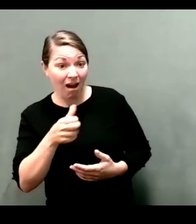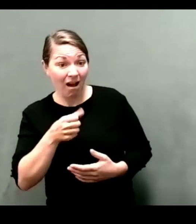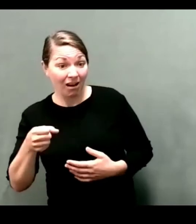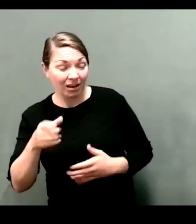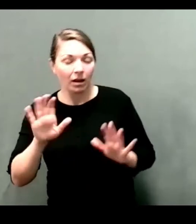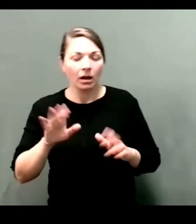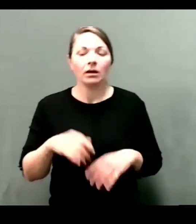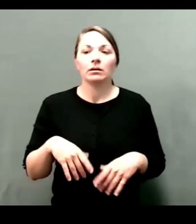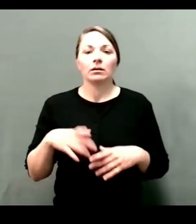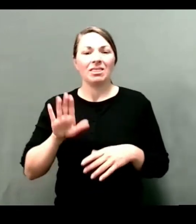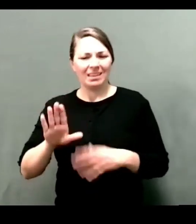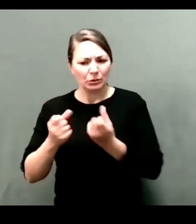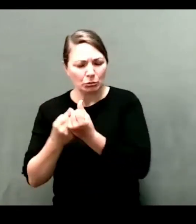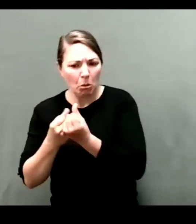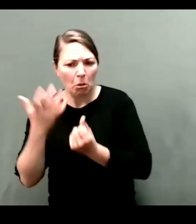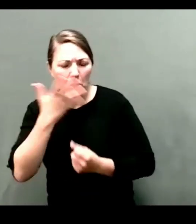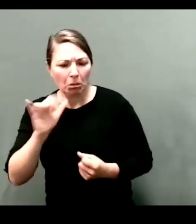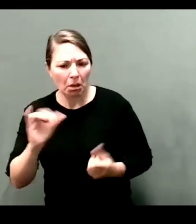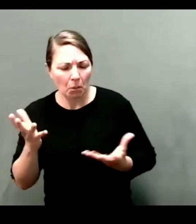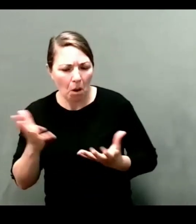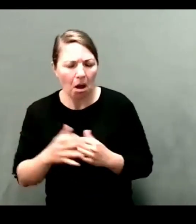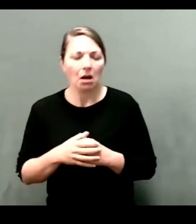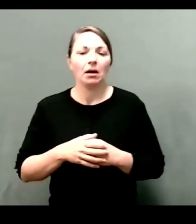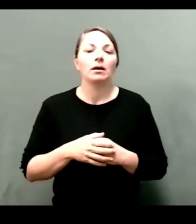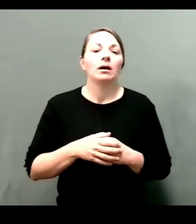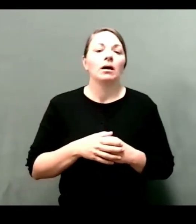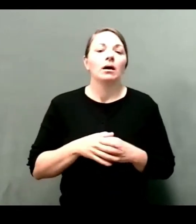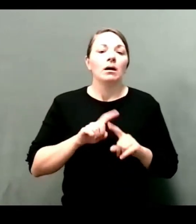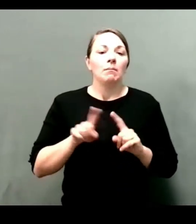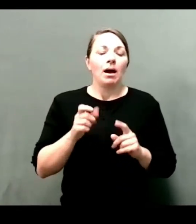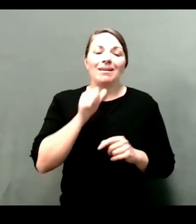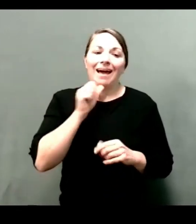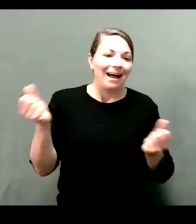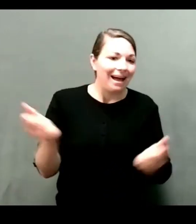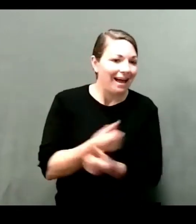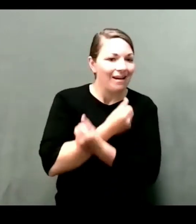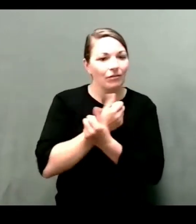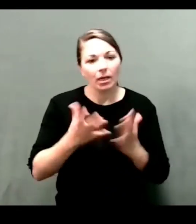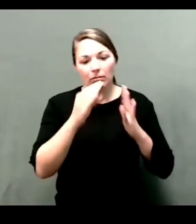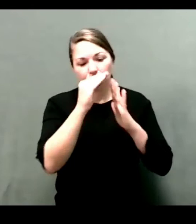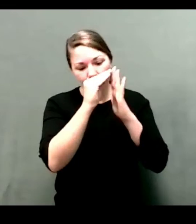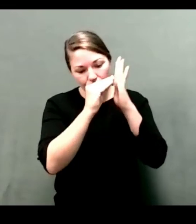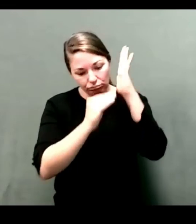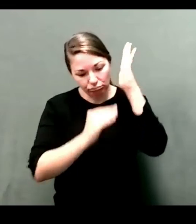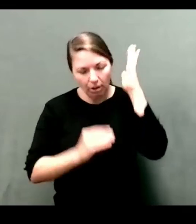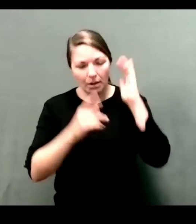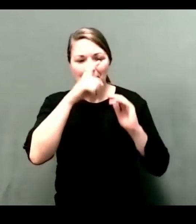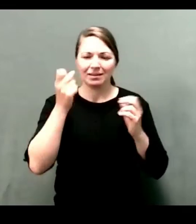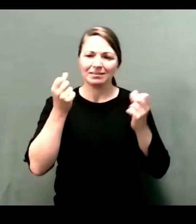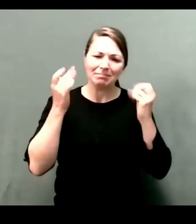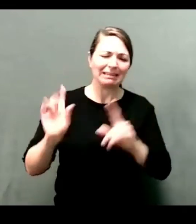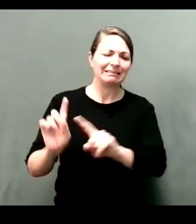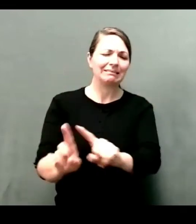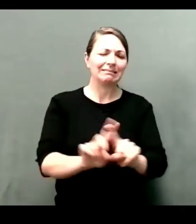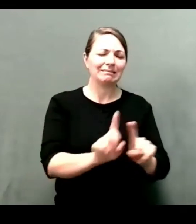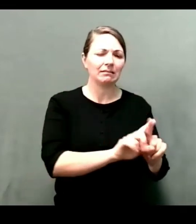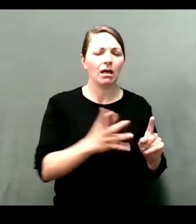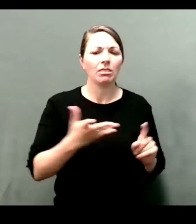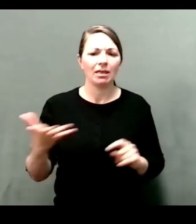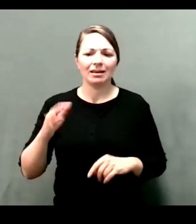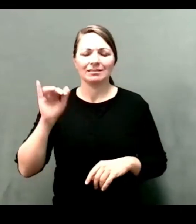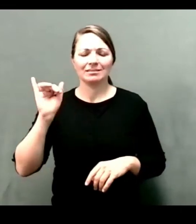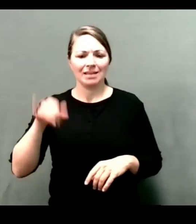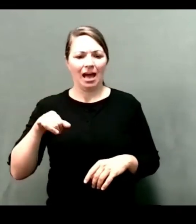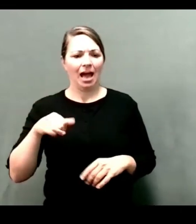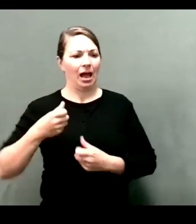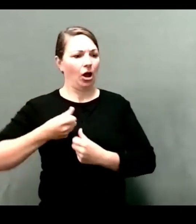what's not listed here, because it's impossible to capture all of the different pieces that contribute to an experience of